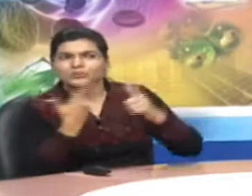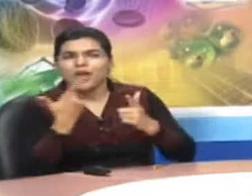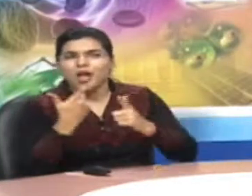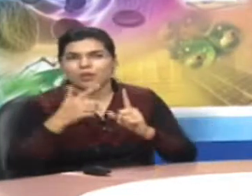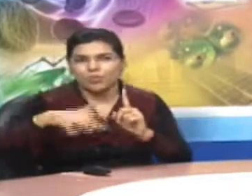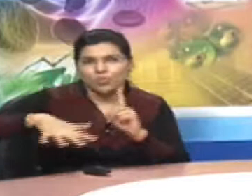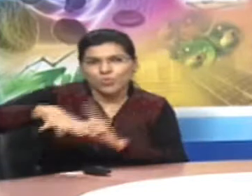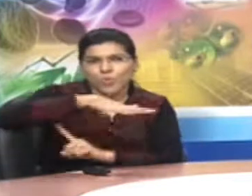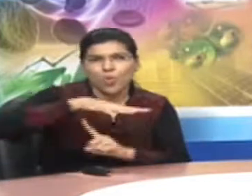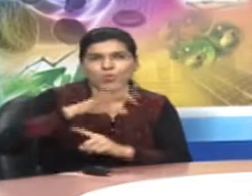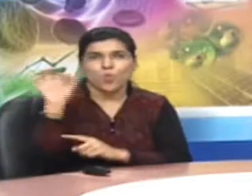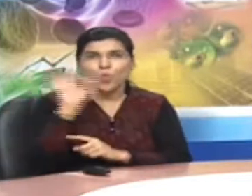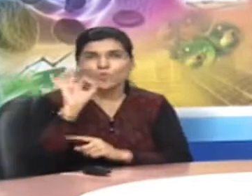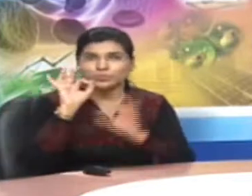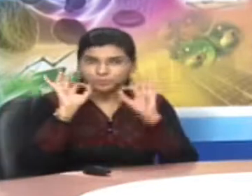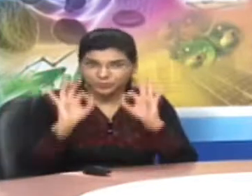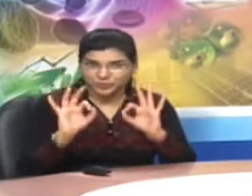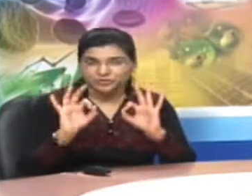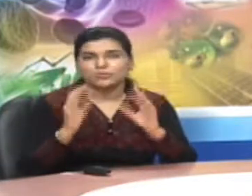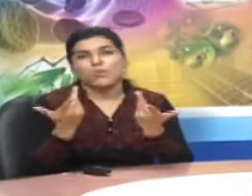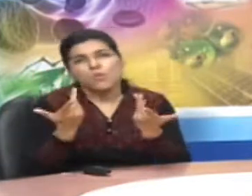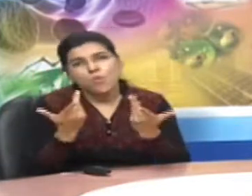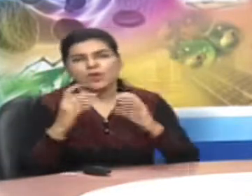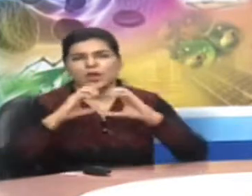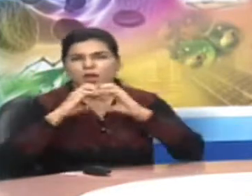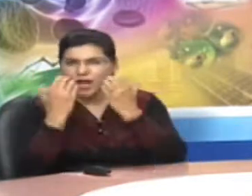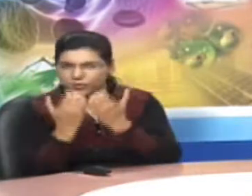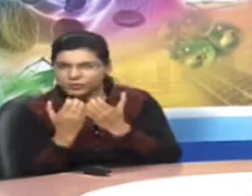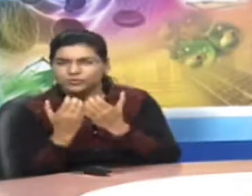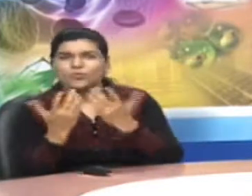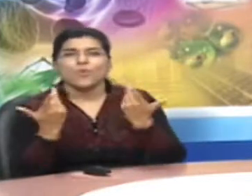see that all the slides become of this color.